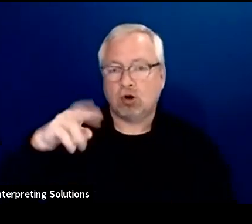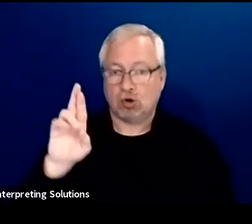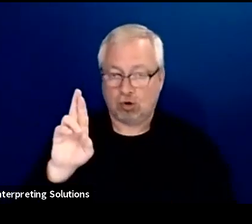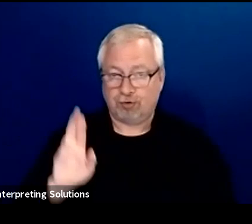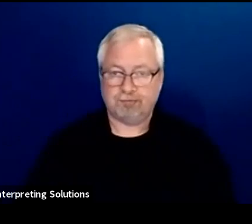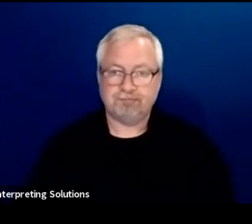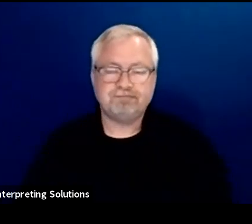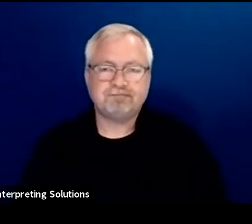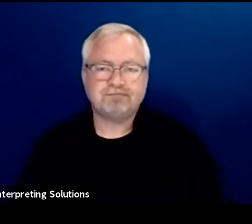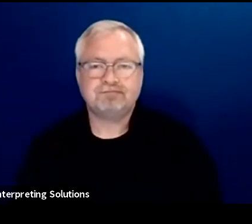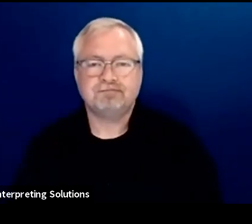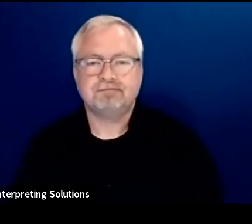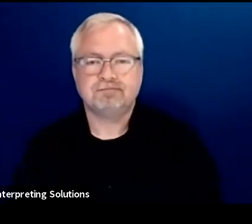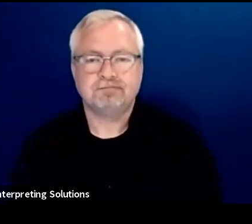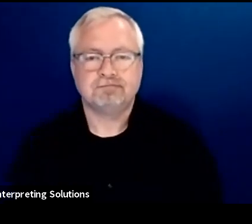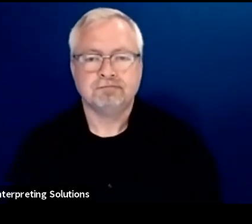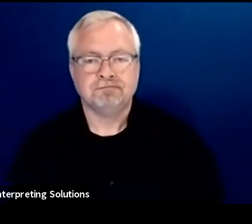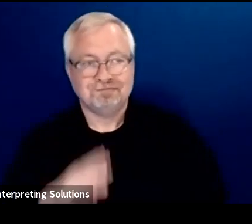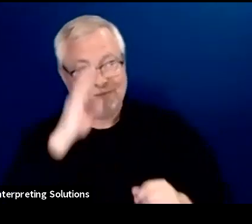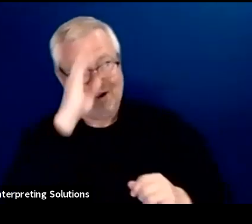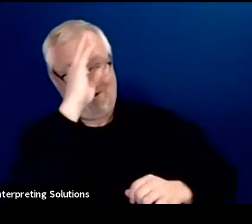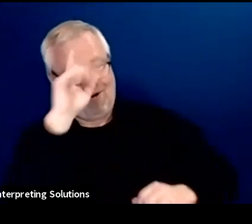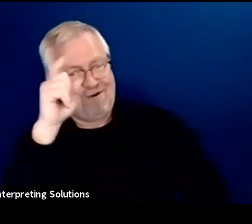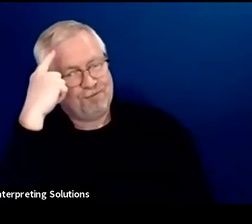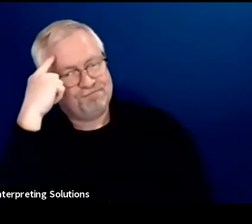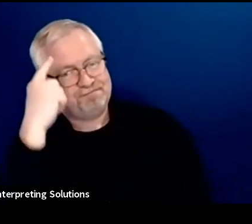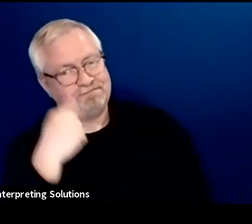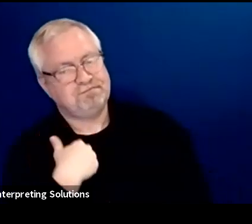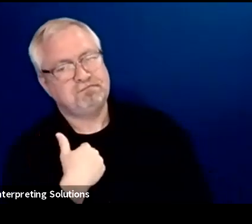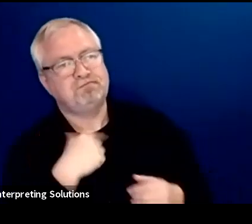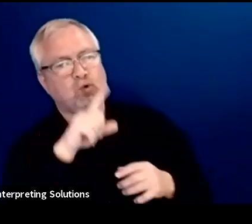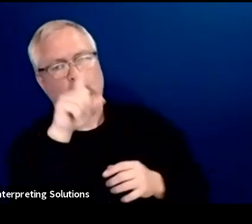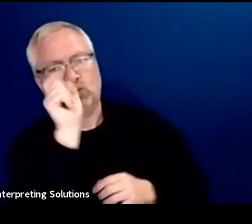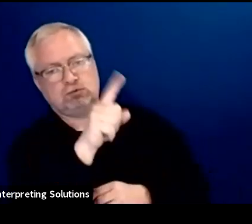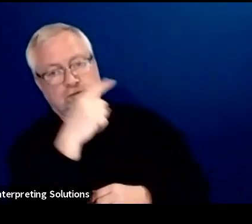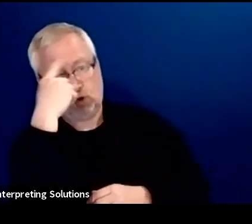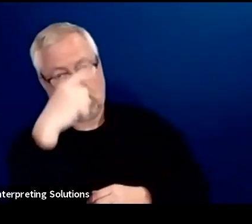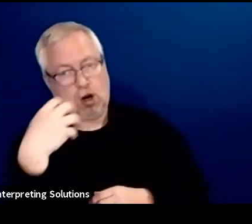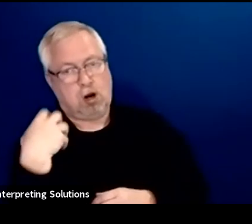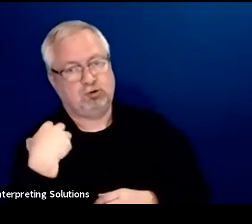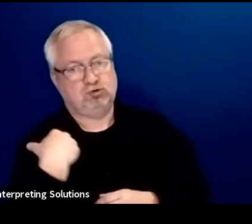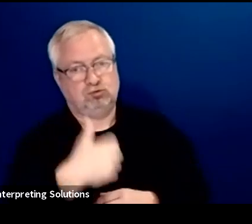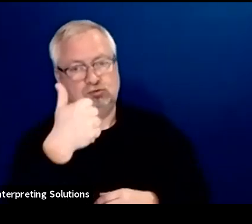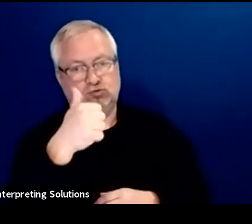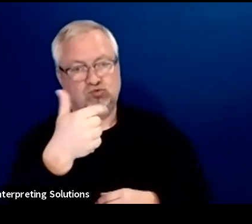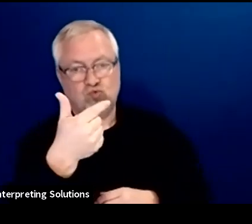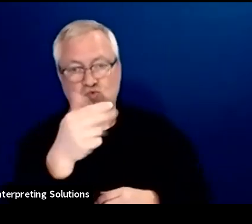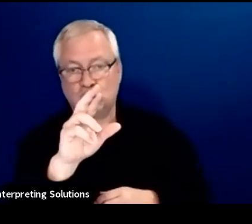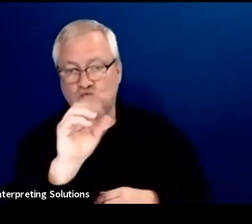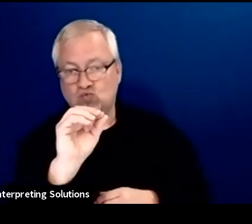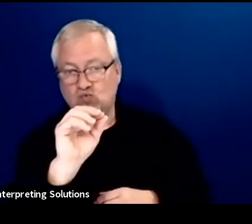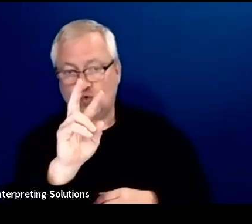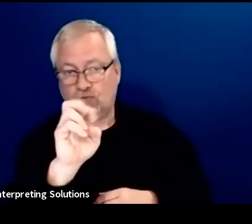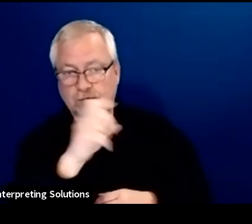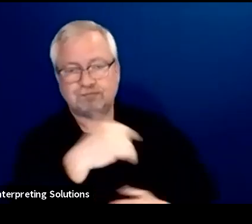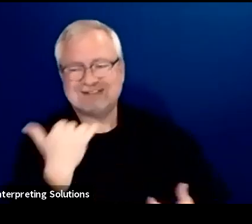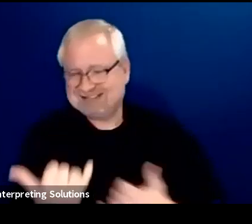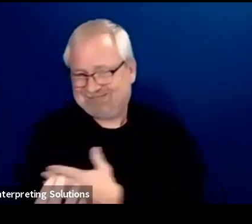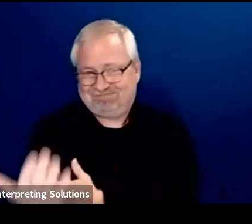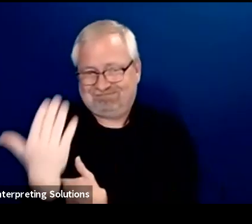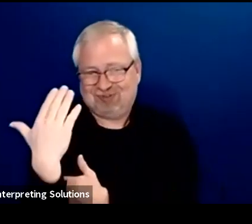Hi, Governor. I actually got a question for Commissioner Grove, given the discussion we had this morning on the Senate committee about